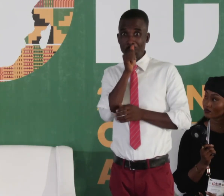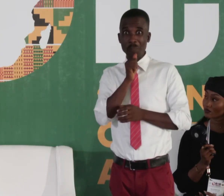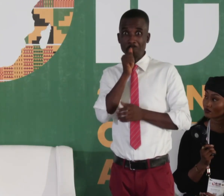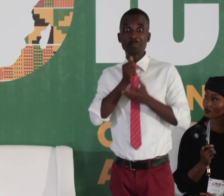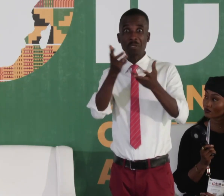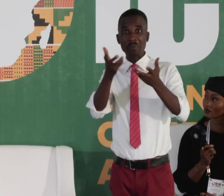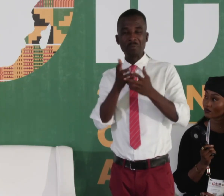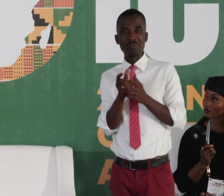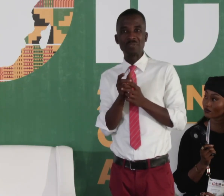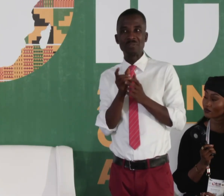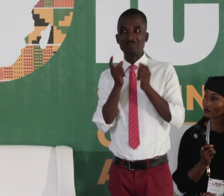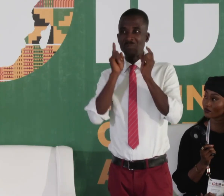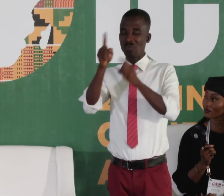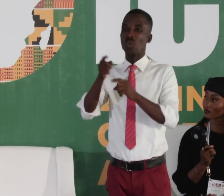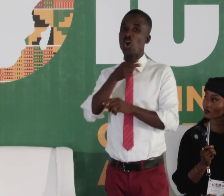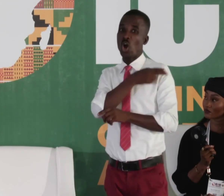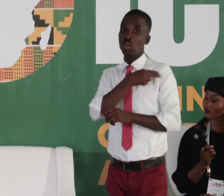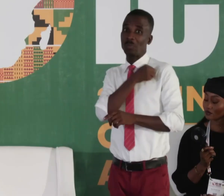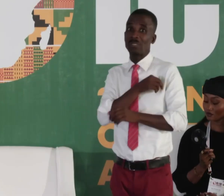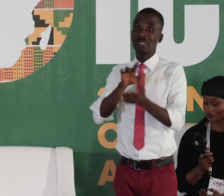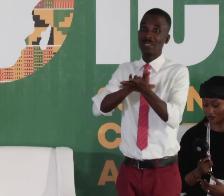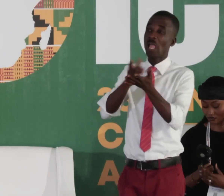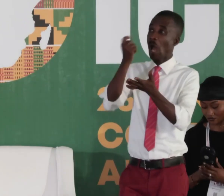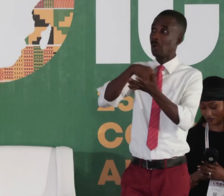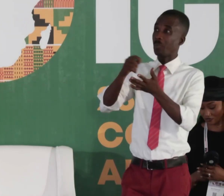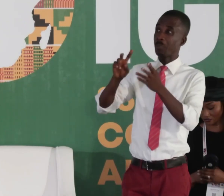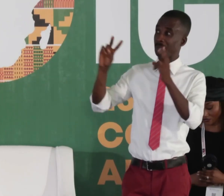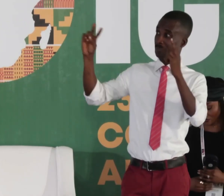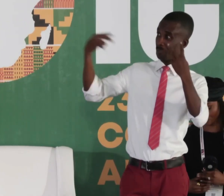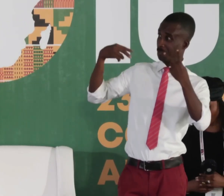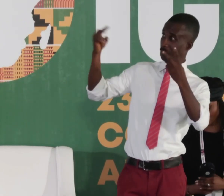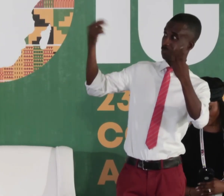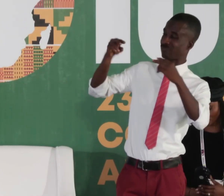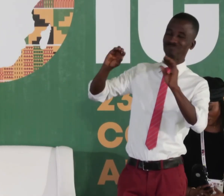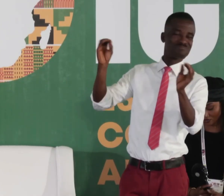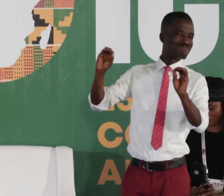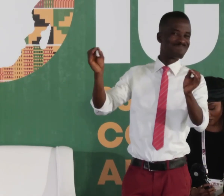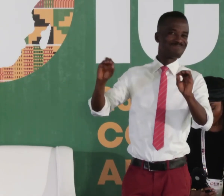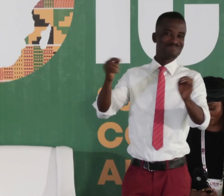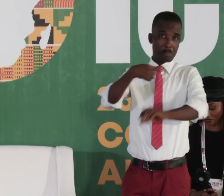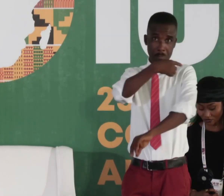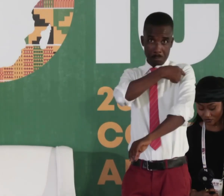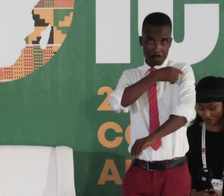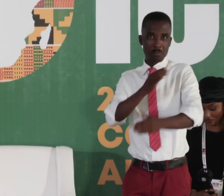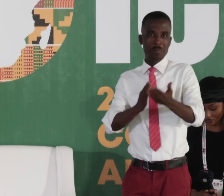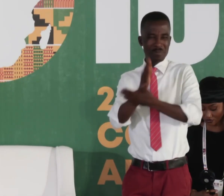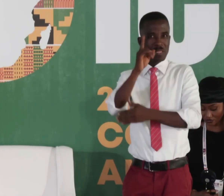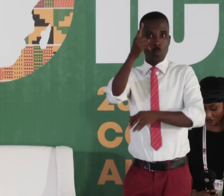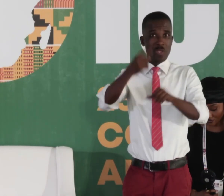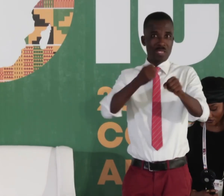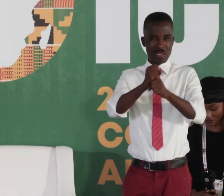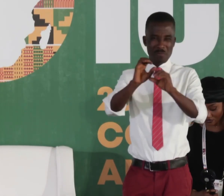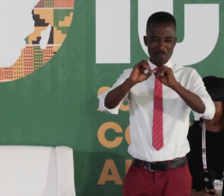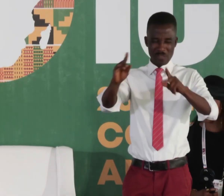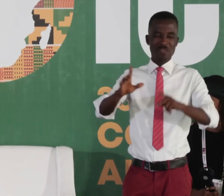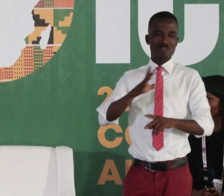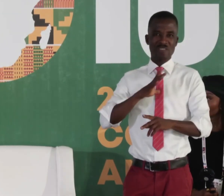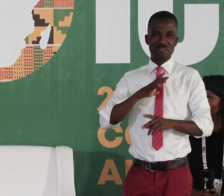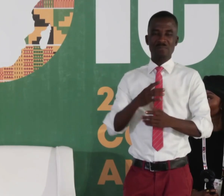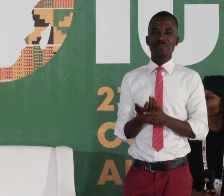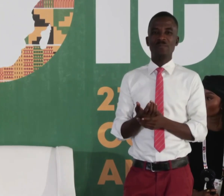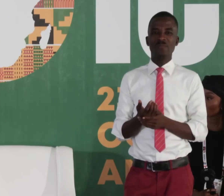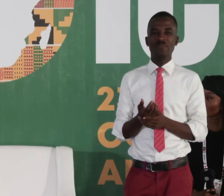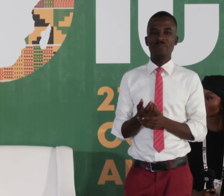going to the facility all the time to get their medications. And some talk about the issue of low pill burden when they use